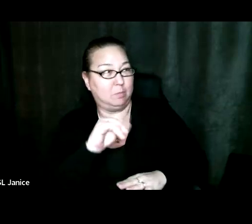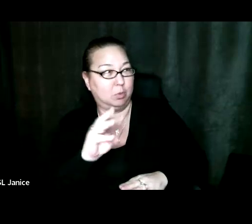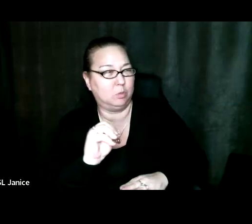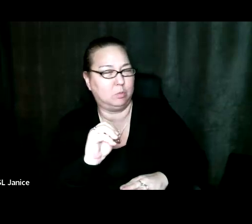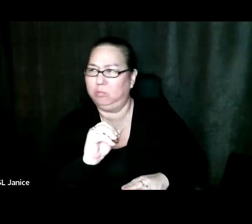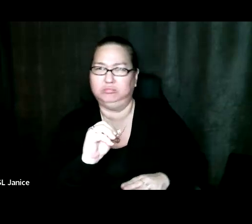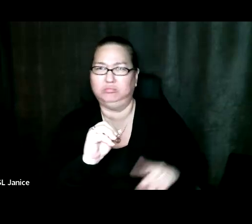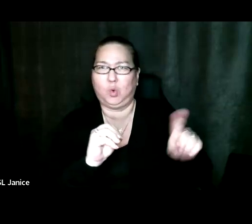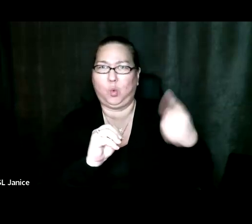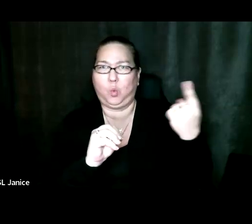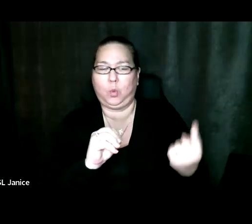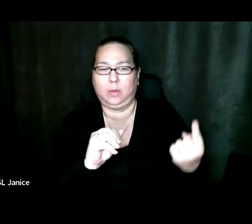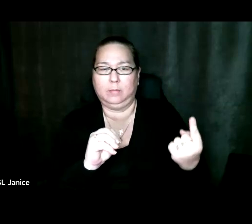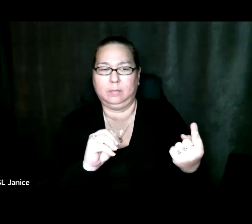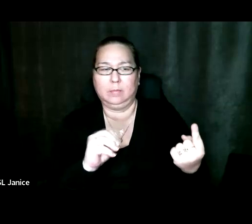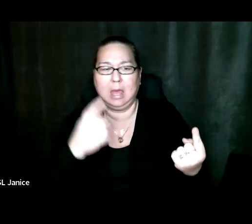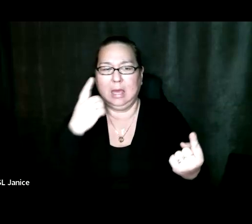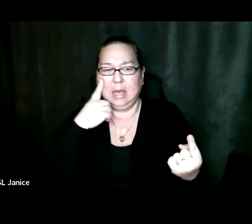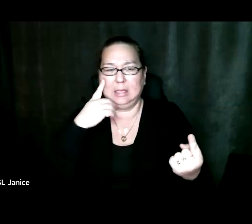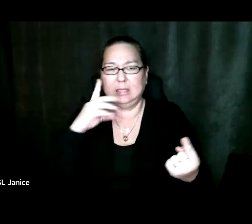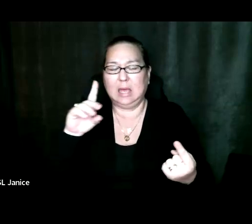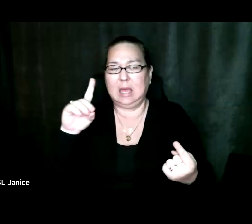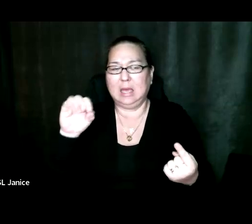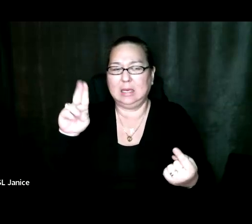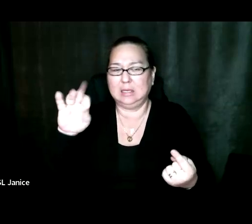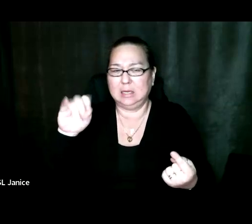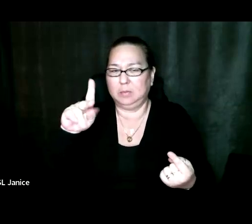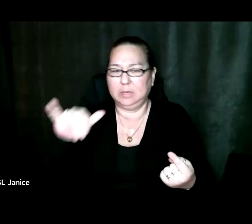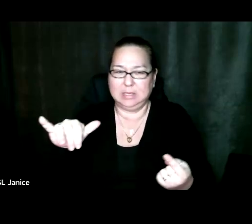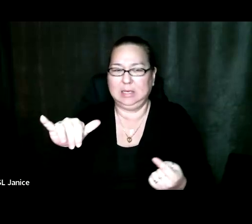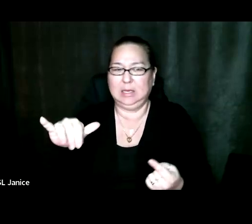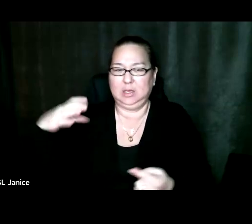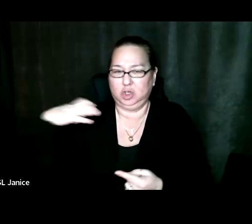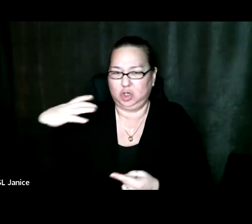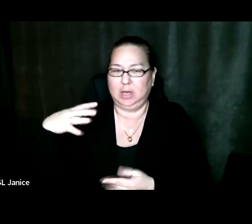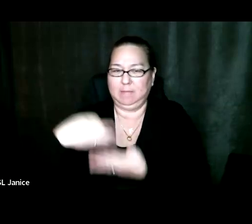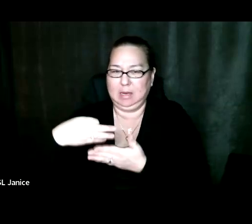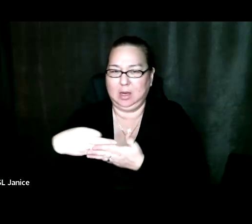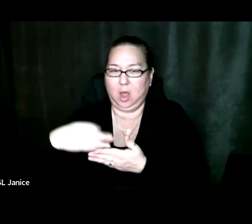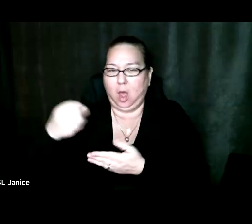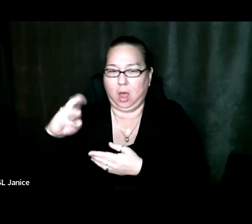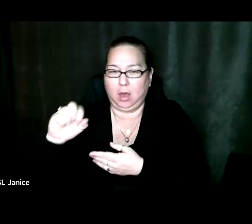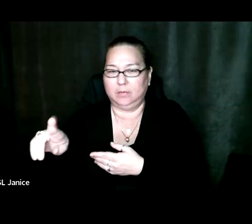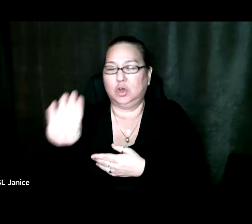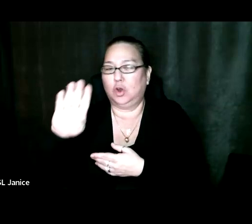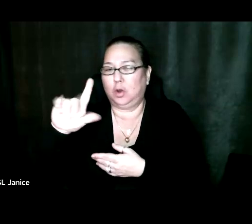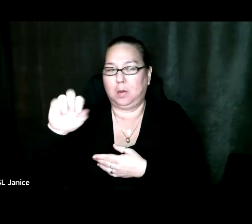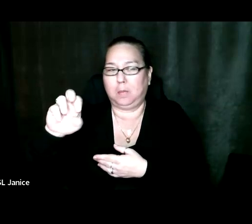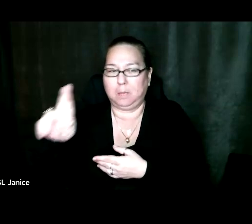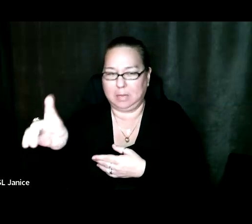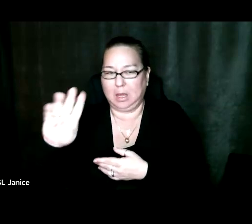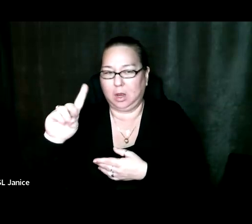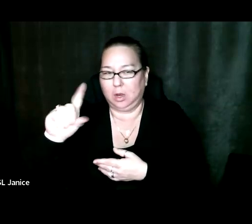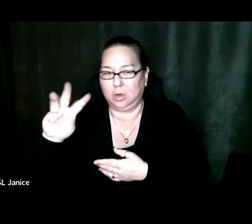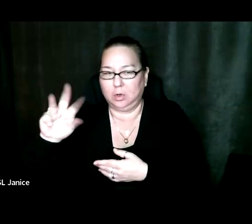I think Deputy Chief Financial Officer Blair Dawkins is available, and other members of our leadership team are obviously here to support. So with